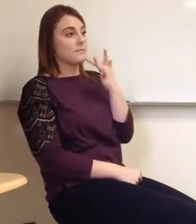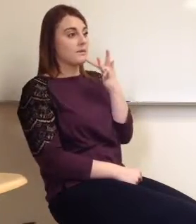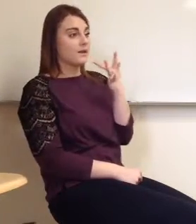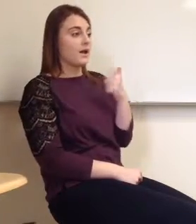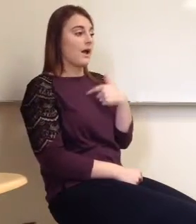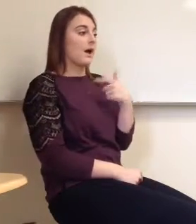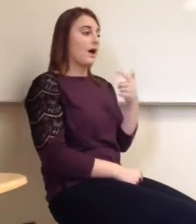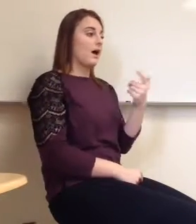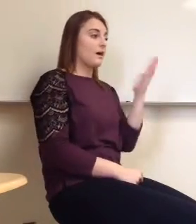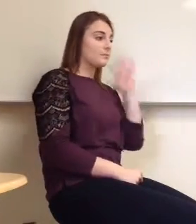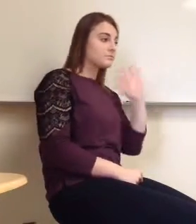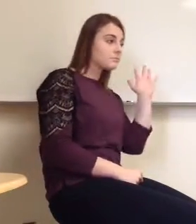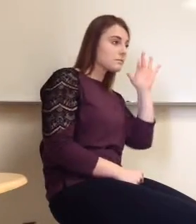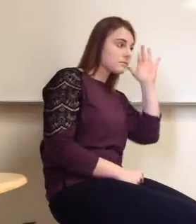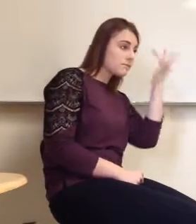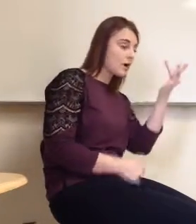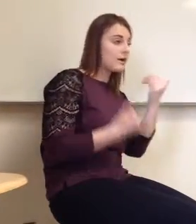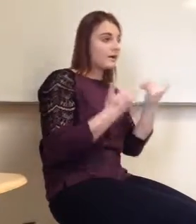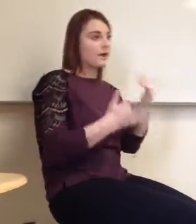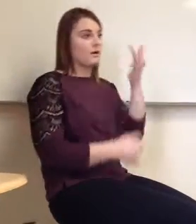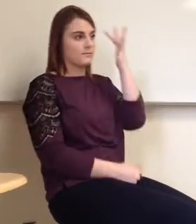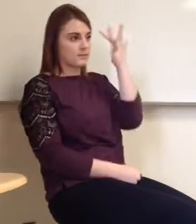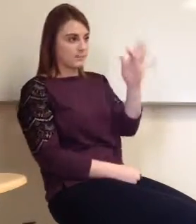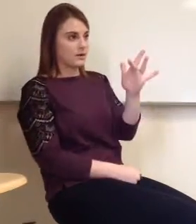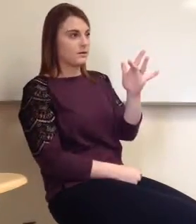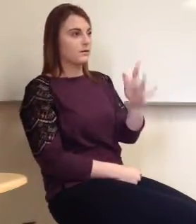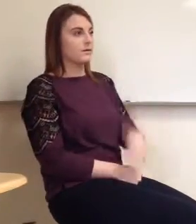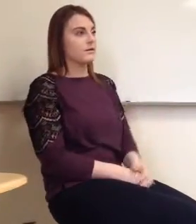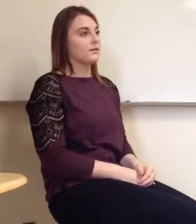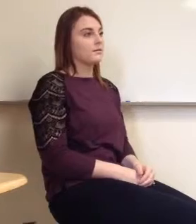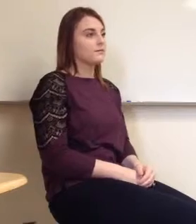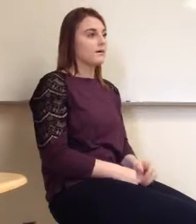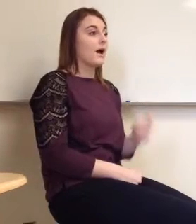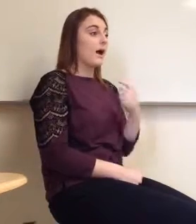I am arrogant. And he says, I was trying to save my life.